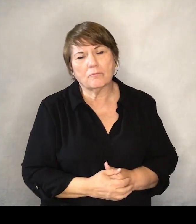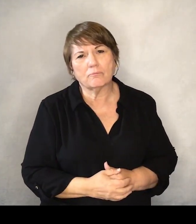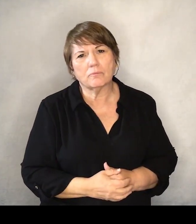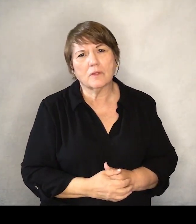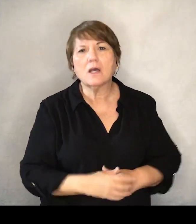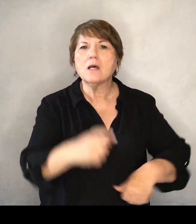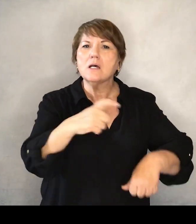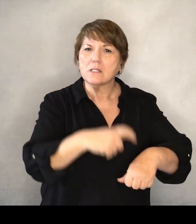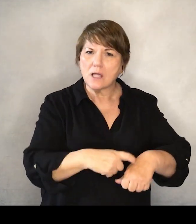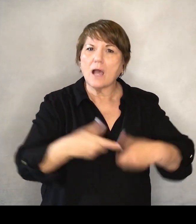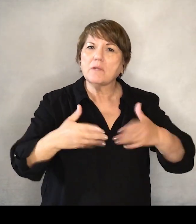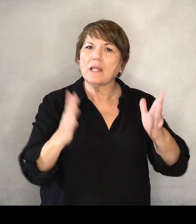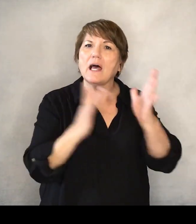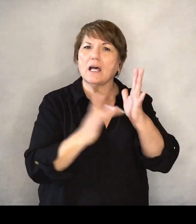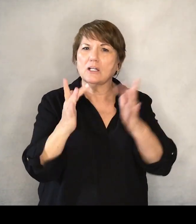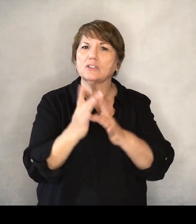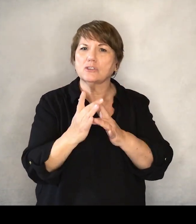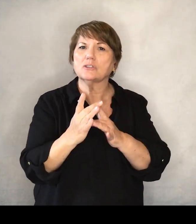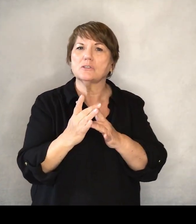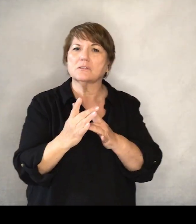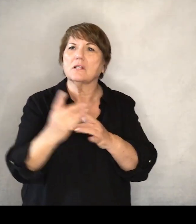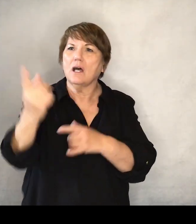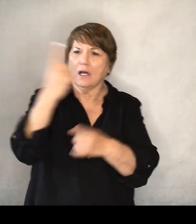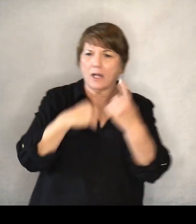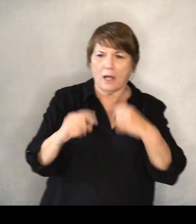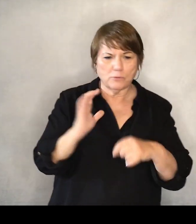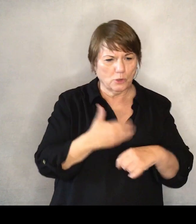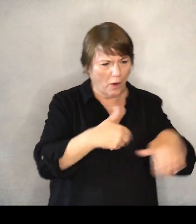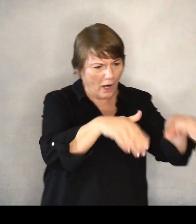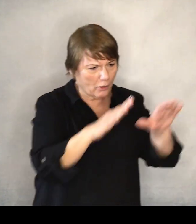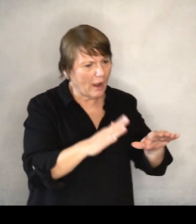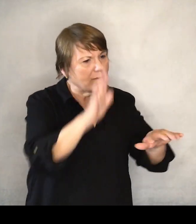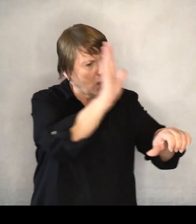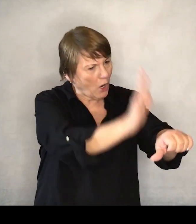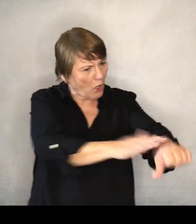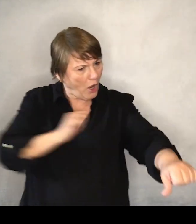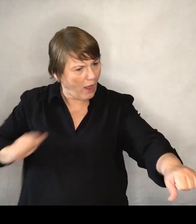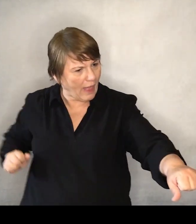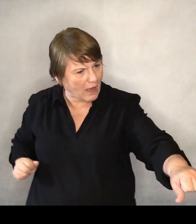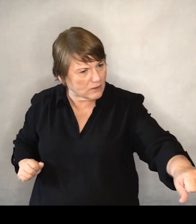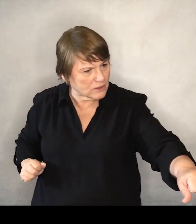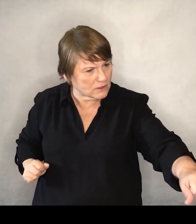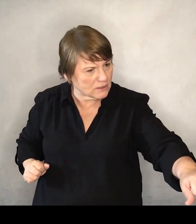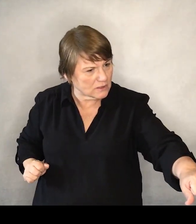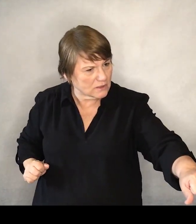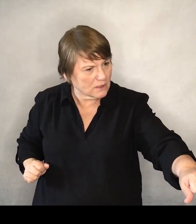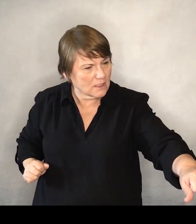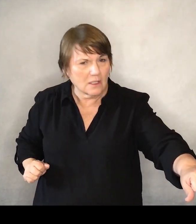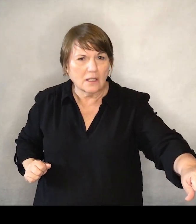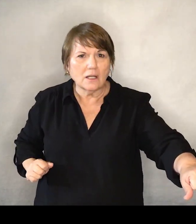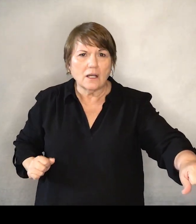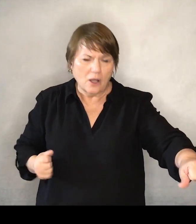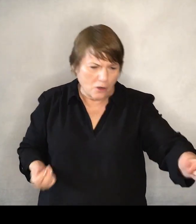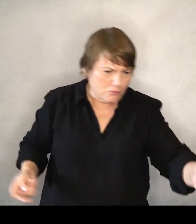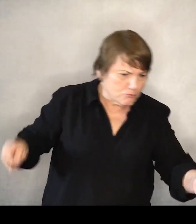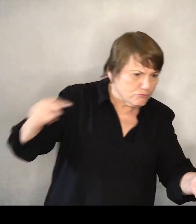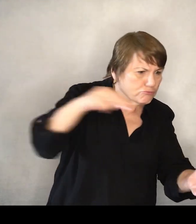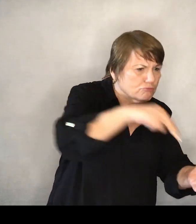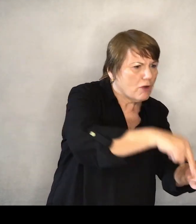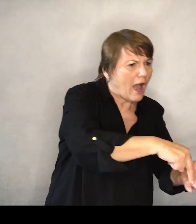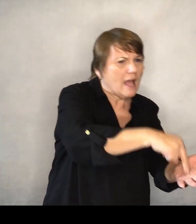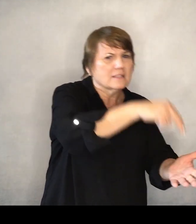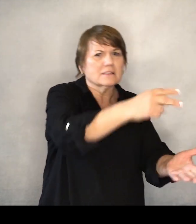It's time to allow Jesus to come to our gravesite and call us out. It's time to rise